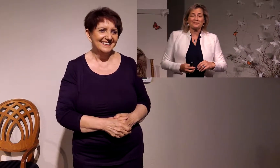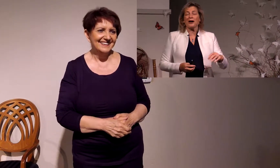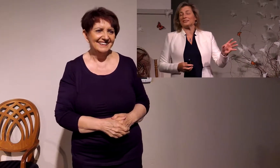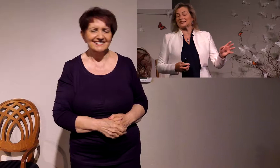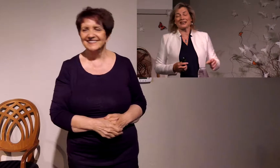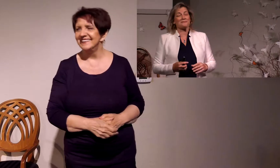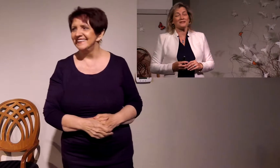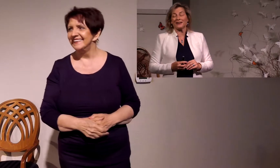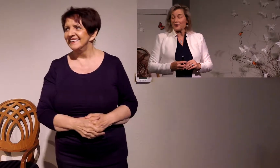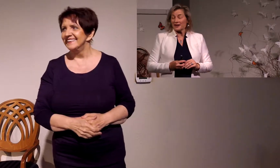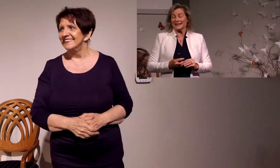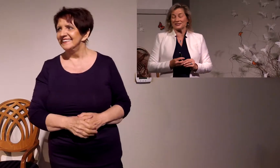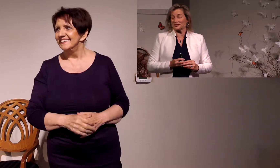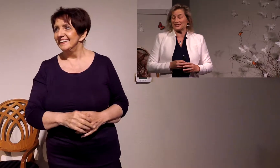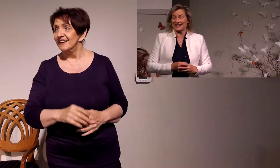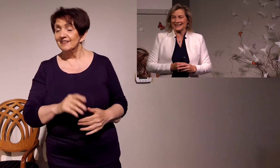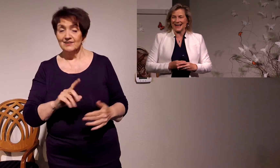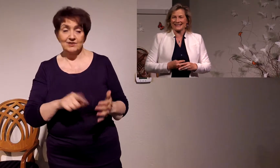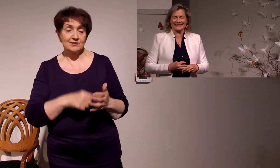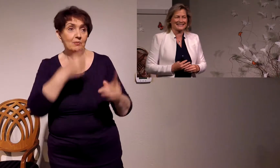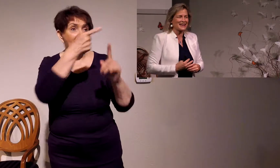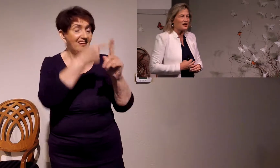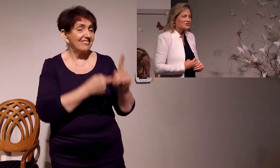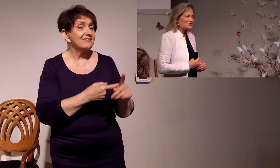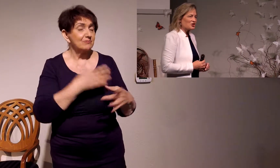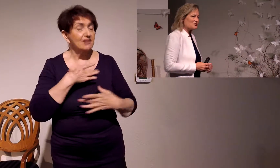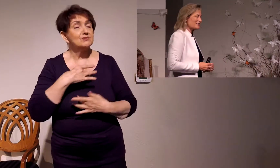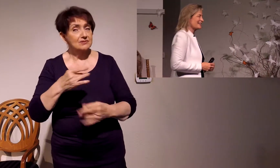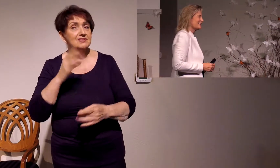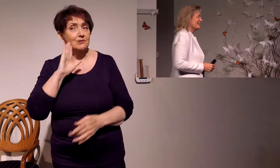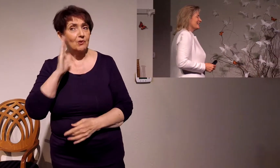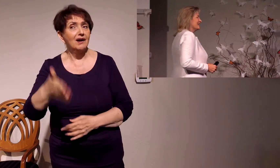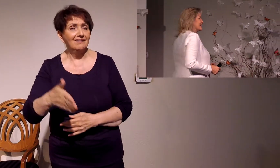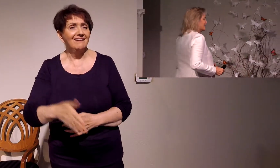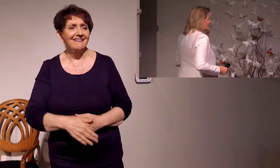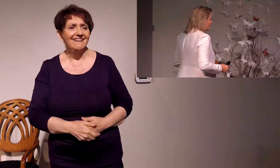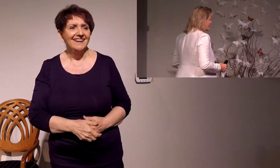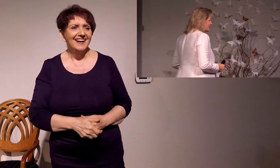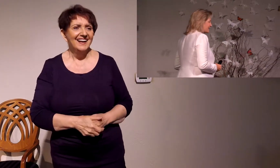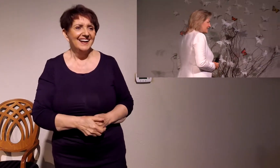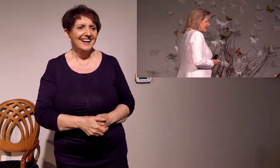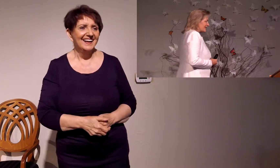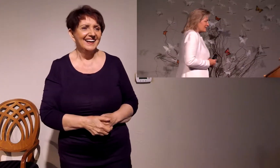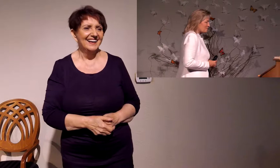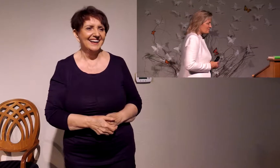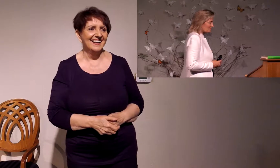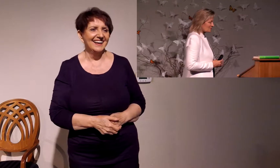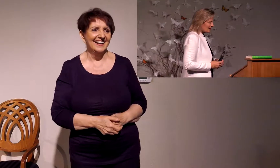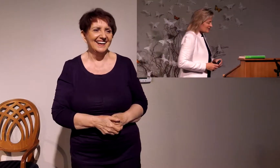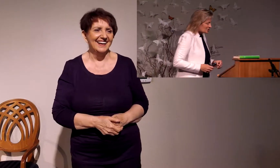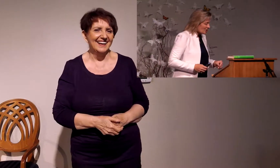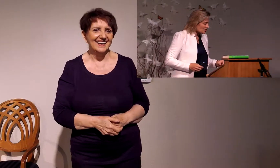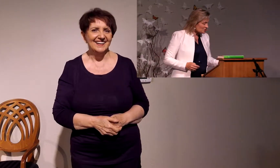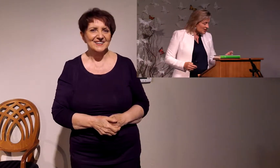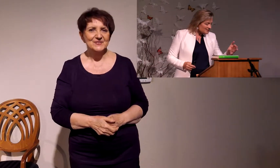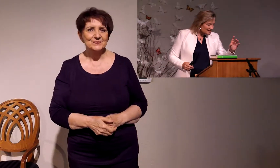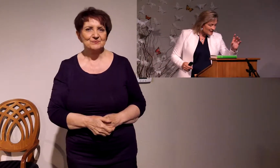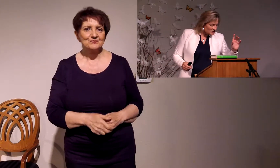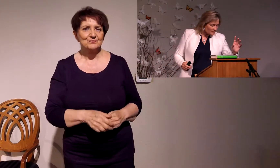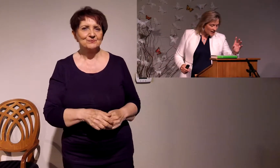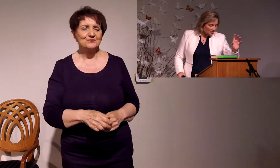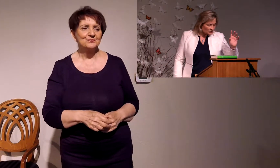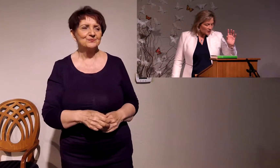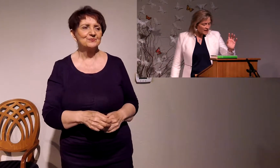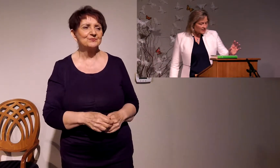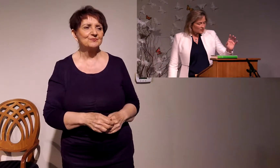am like, this month is going to be very interesting, I can tell, as Joe said. I tell you. She also says